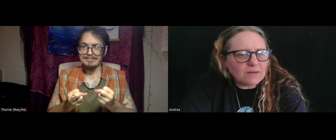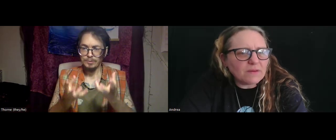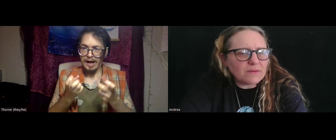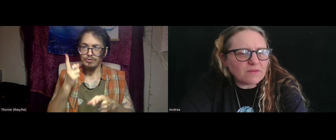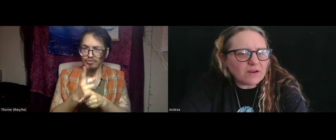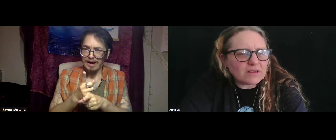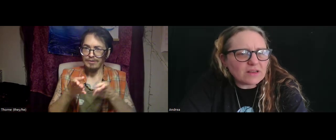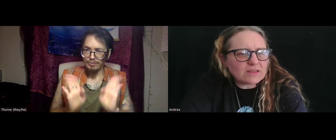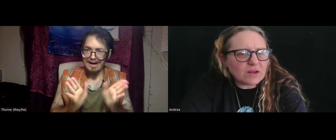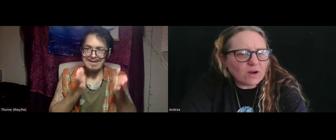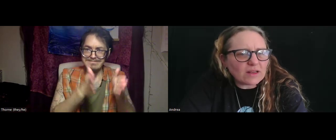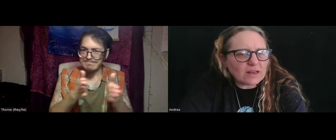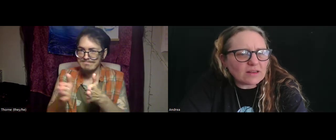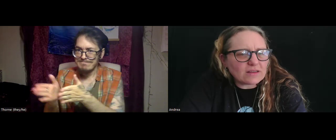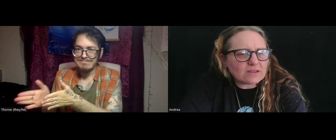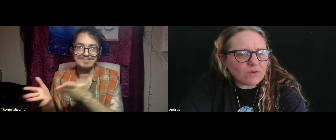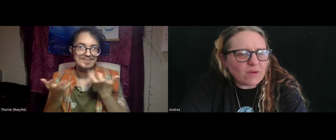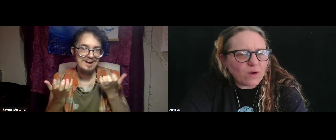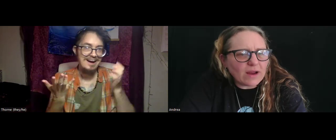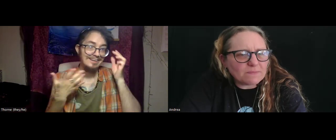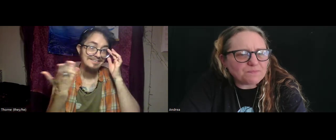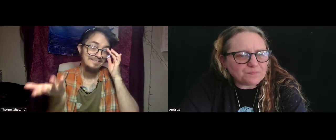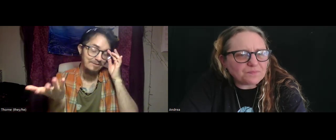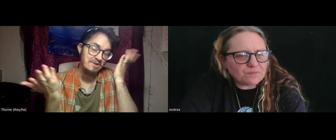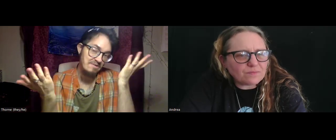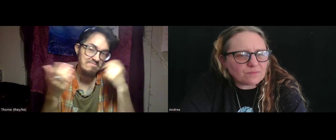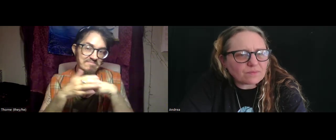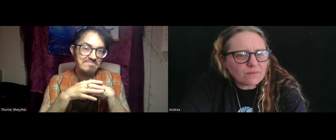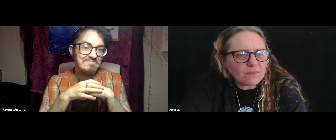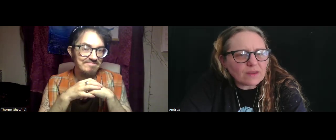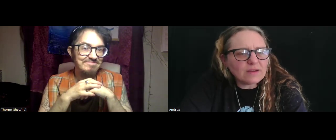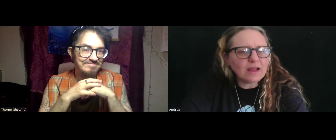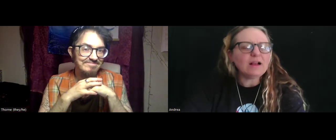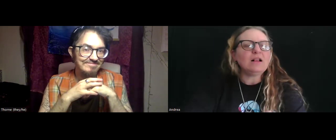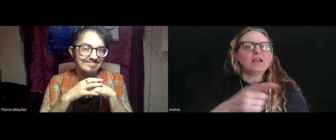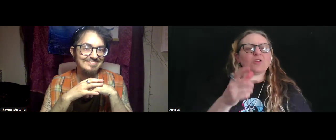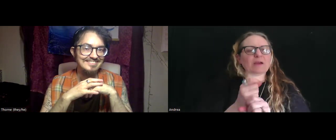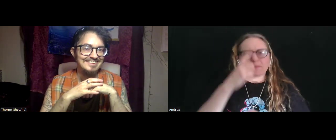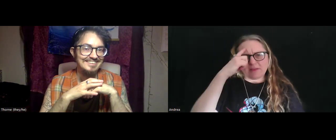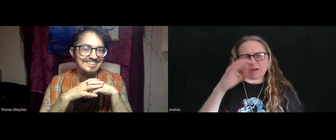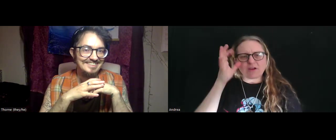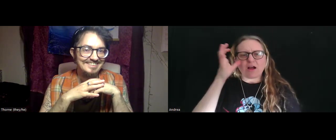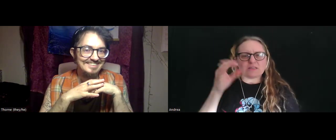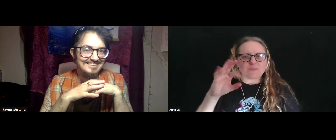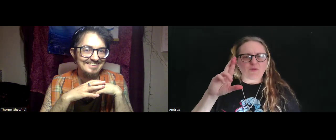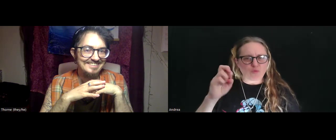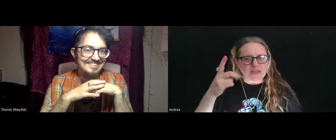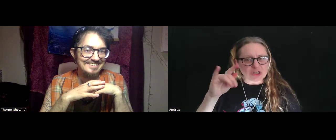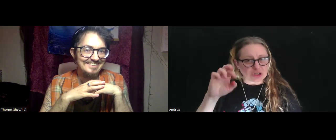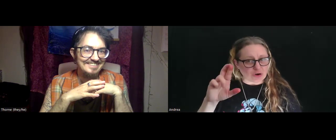Maybe they're very tense and they want to get things the right way. Yeah. You're making me think of the concept of register. Have